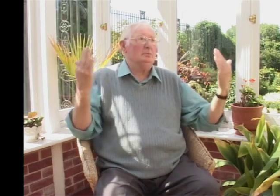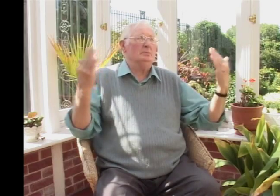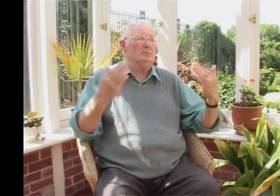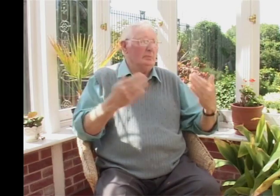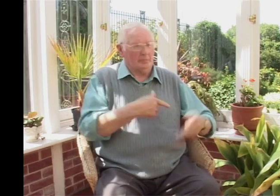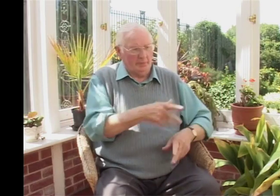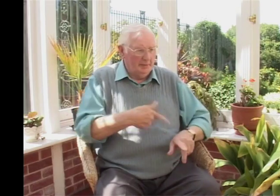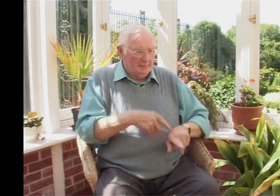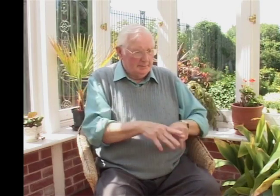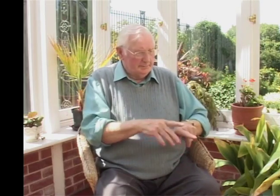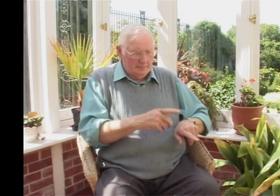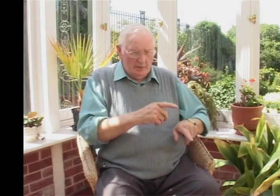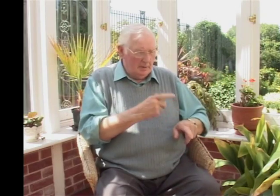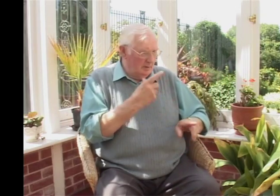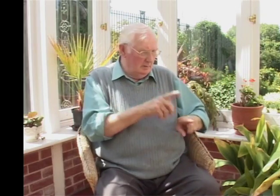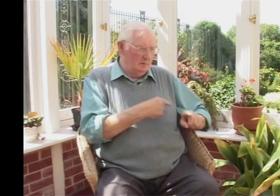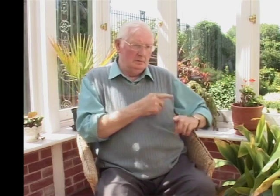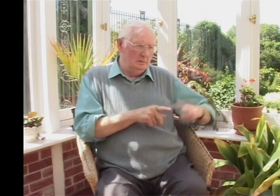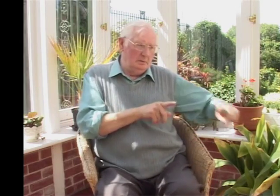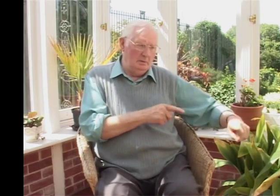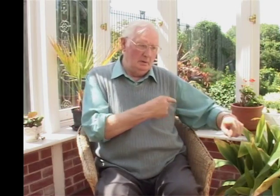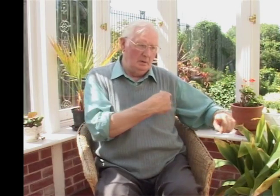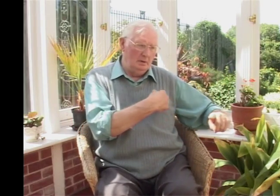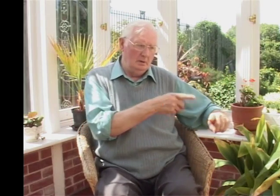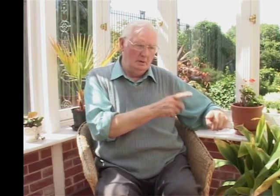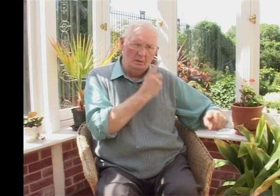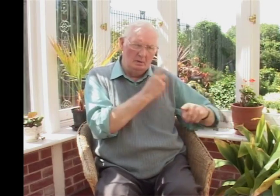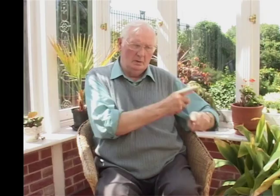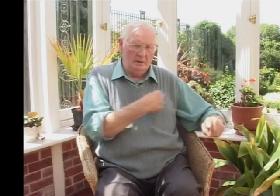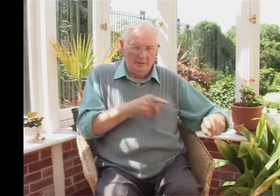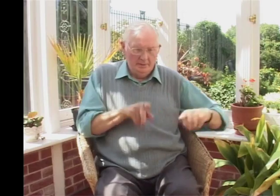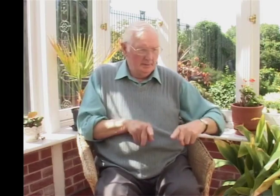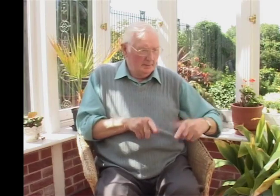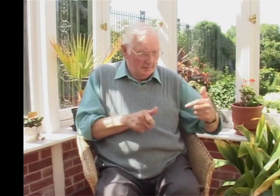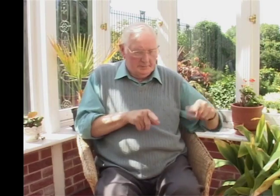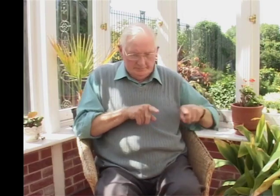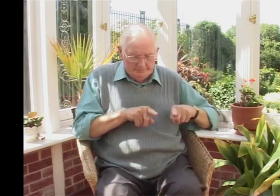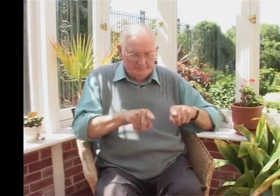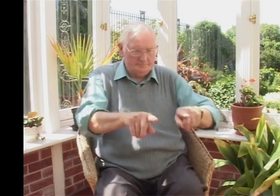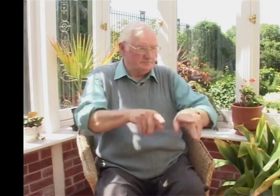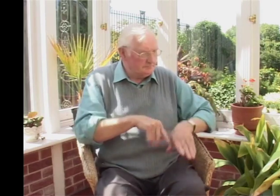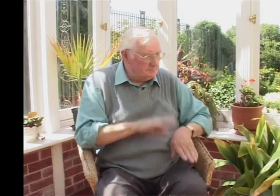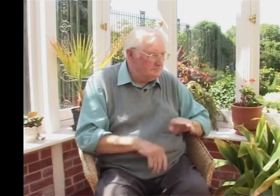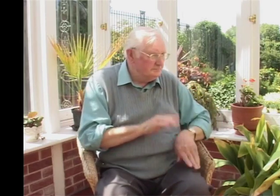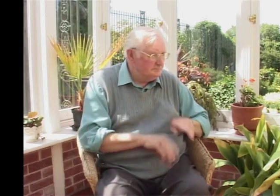that time, so we jumped on the bikes and I said, you go in the inside, Bert, you'd be safer there. So we was pedalling